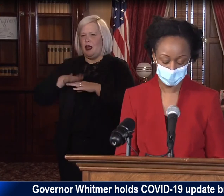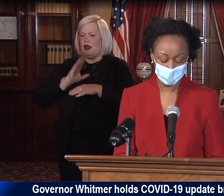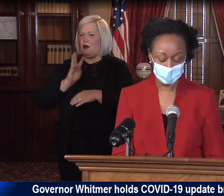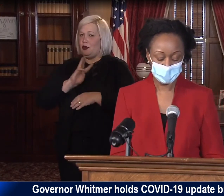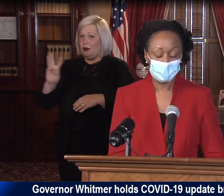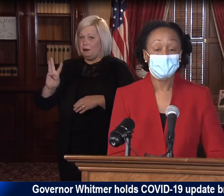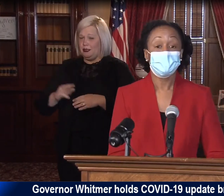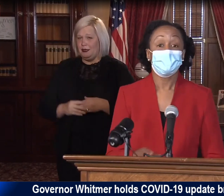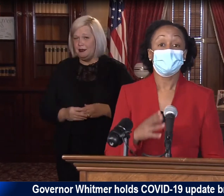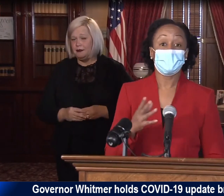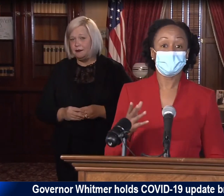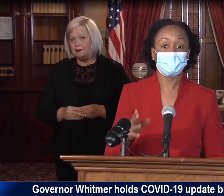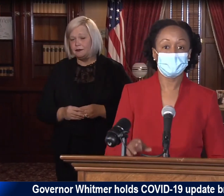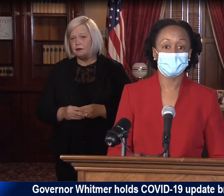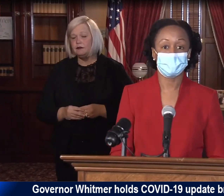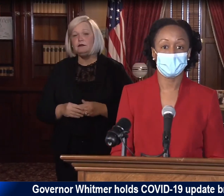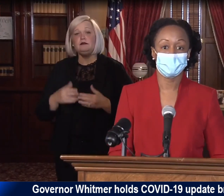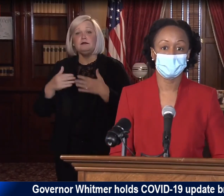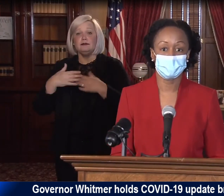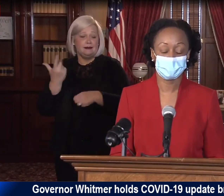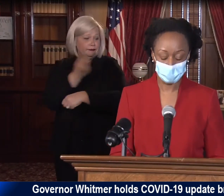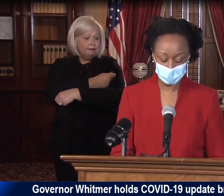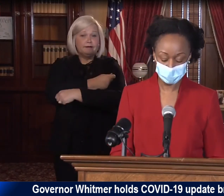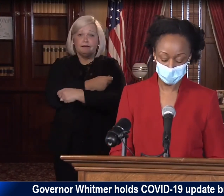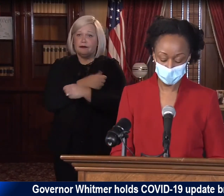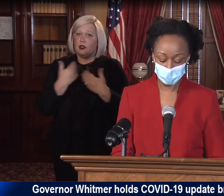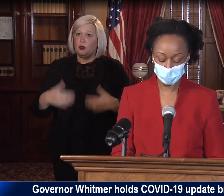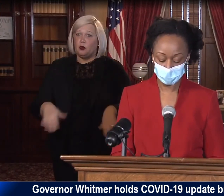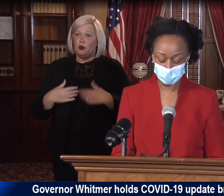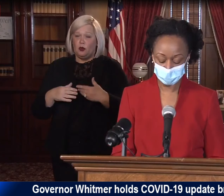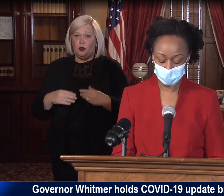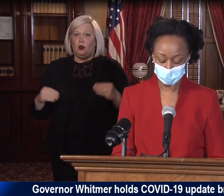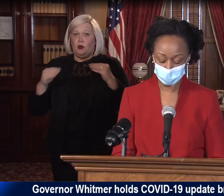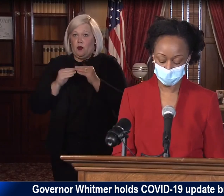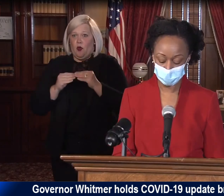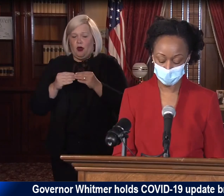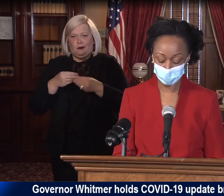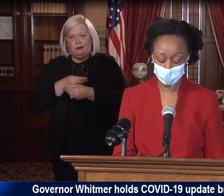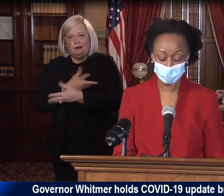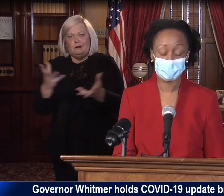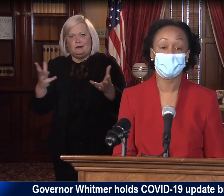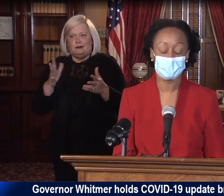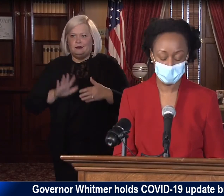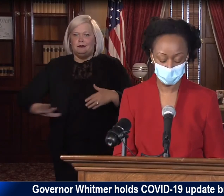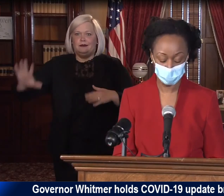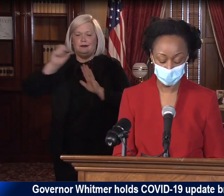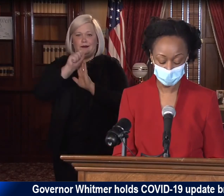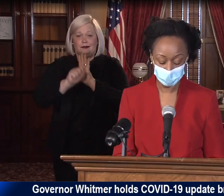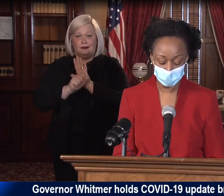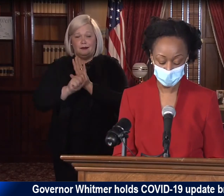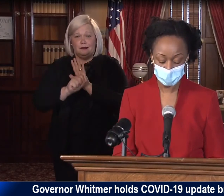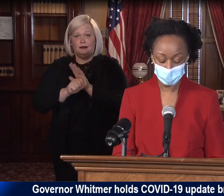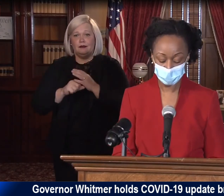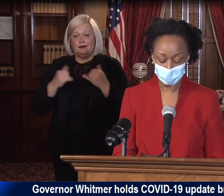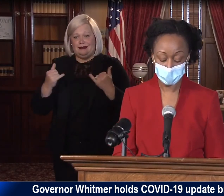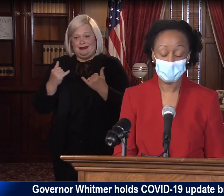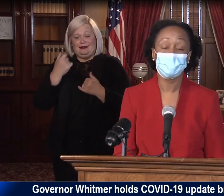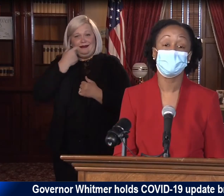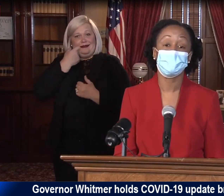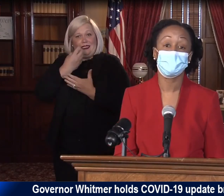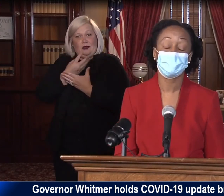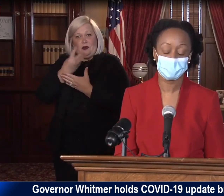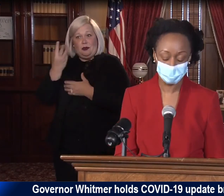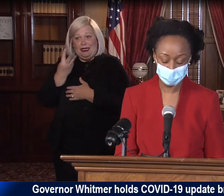michigan.gov/coronavirus. So vaccinations are accelerating across the state. Through the end of the day on Wednesday, there